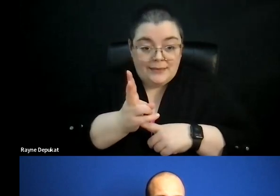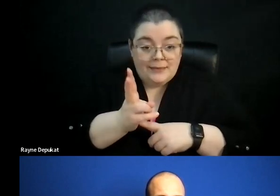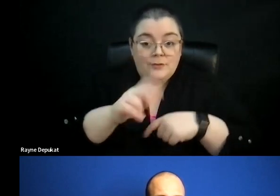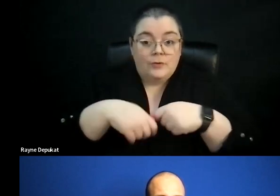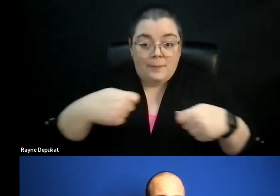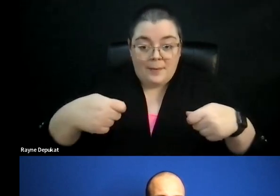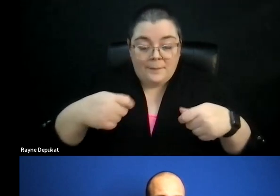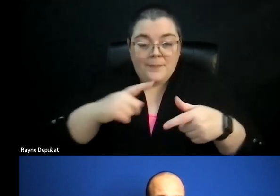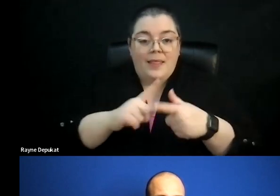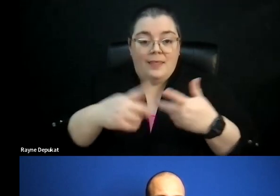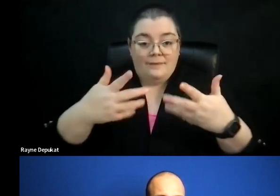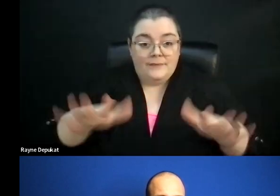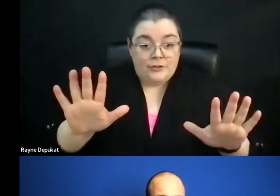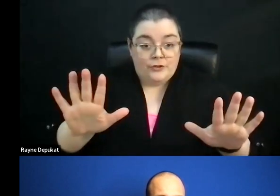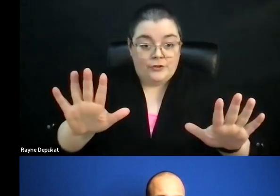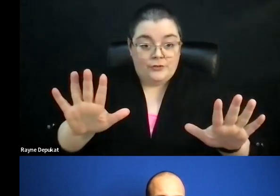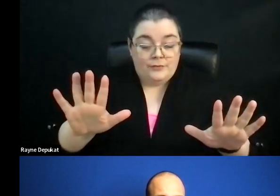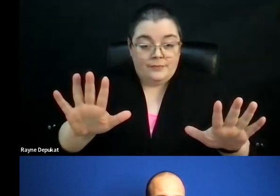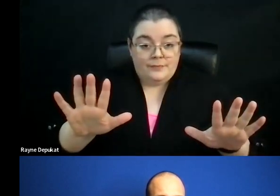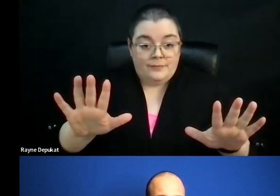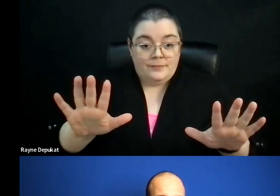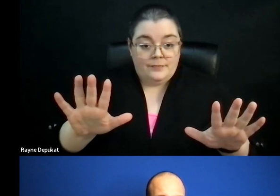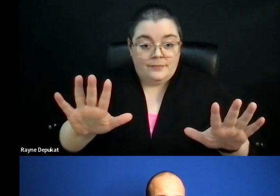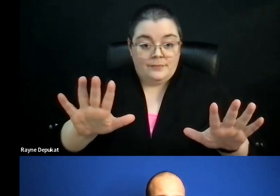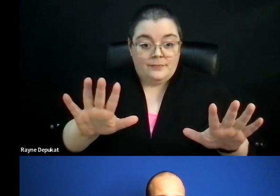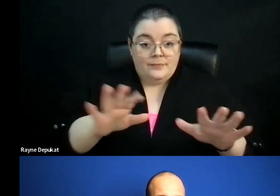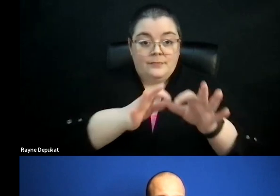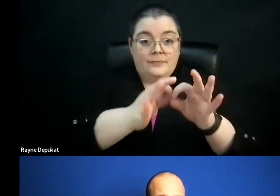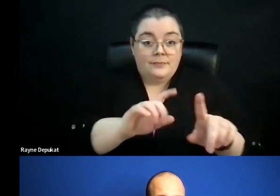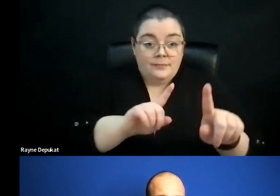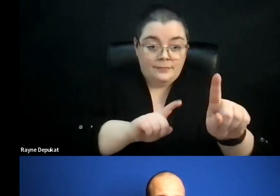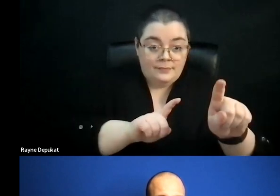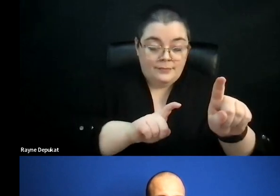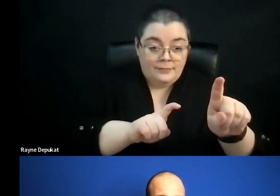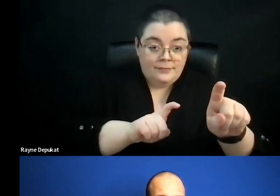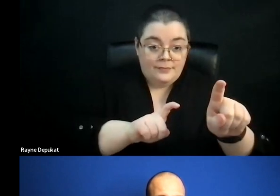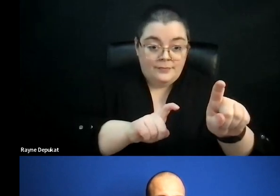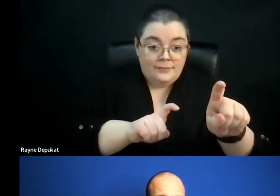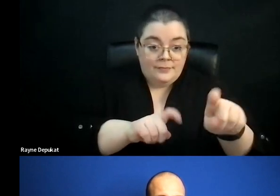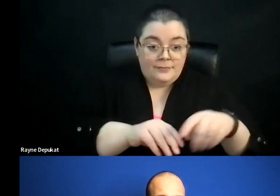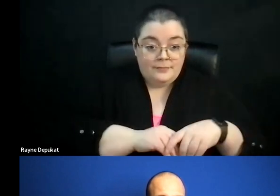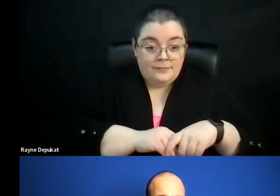I will propose 2 minutes to wrap up and adjourn the meeting. Interpreters, is that